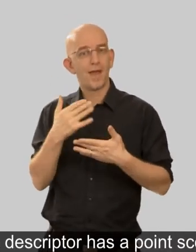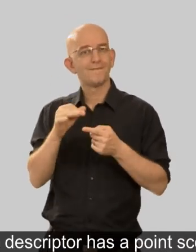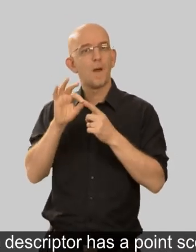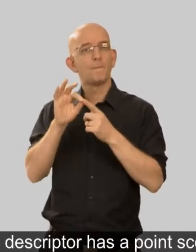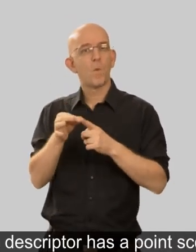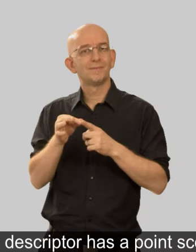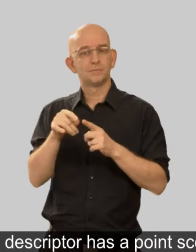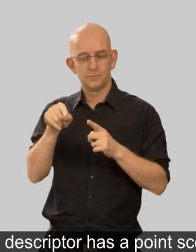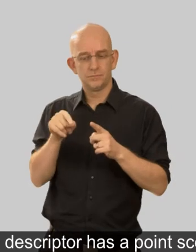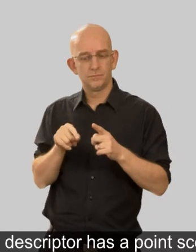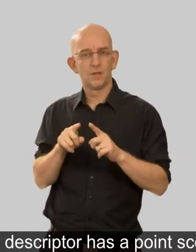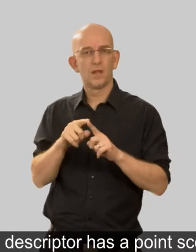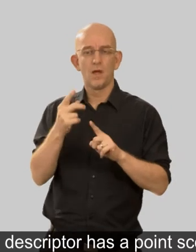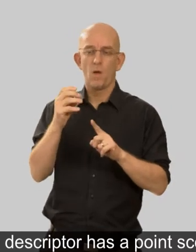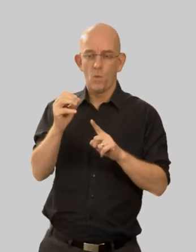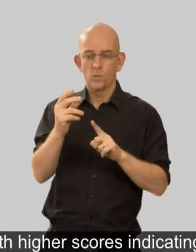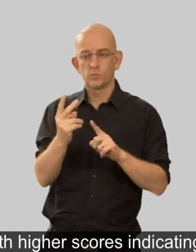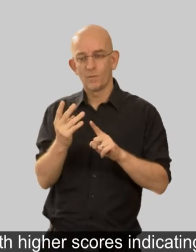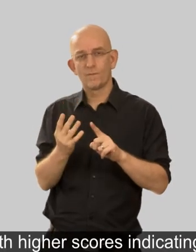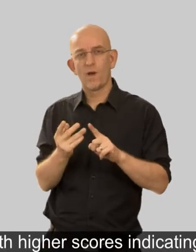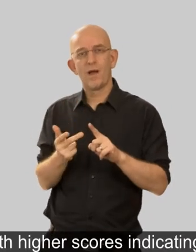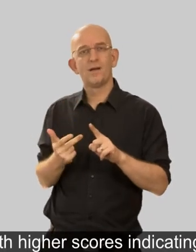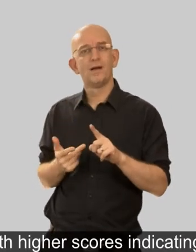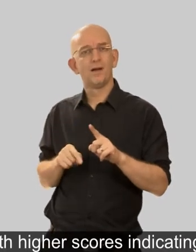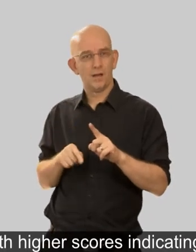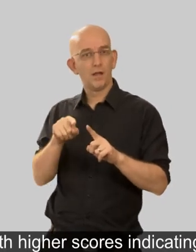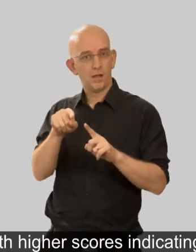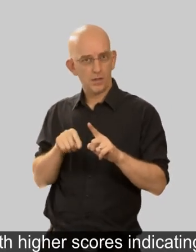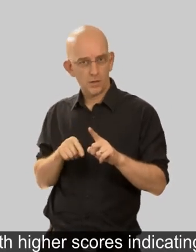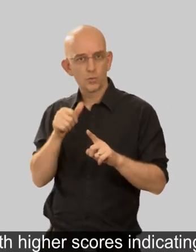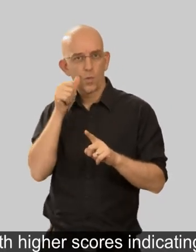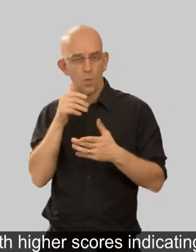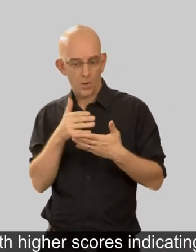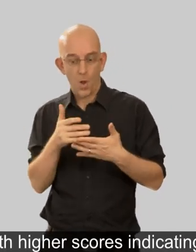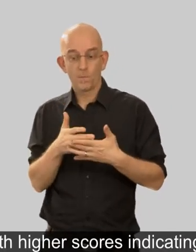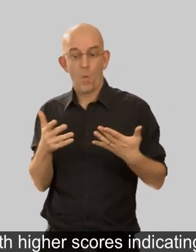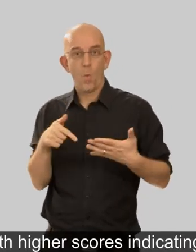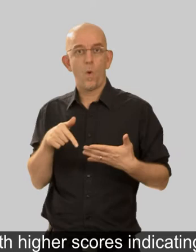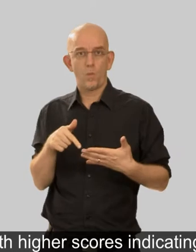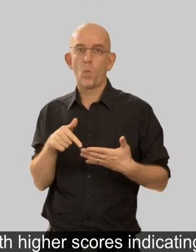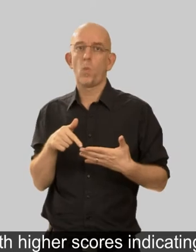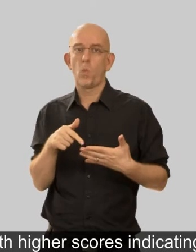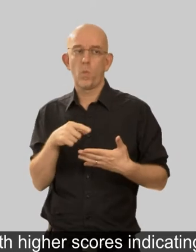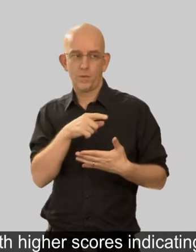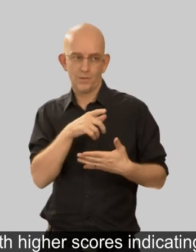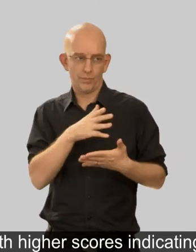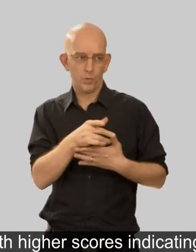Each descriptor has a point score, with higher scores indicating a greater level of